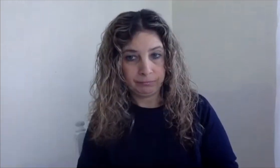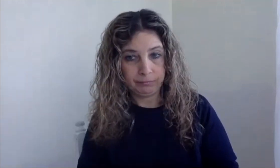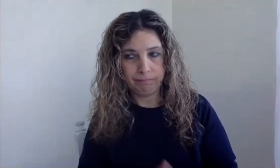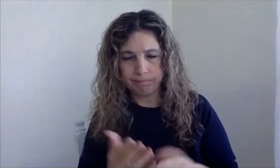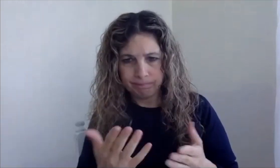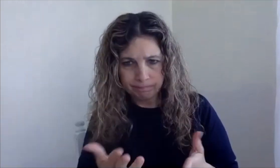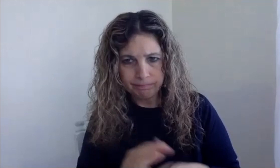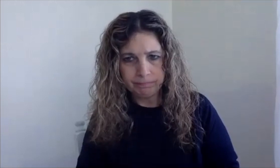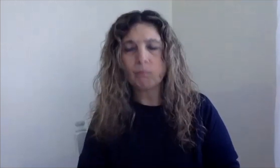link.